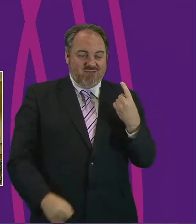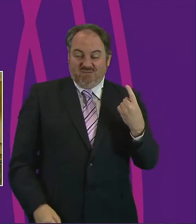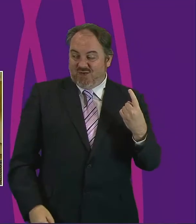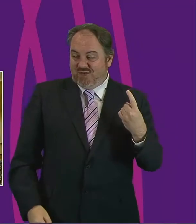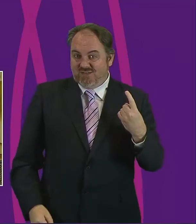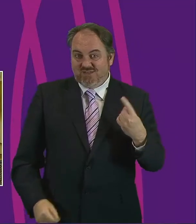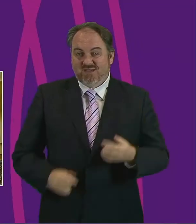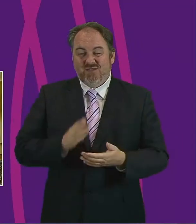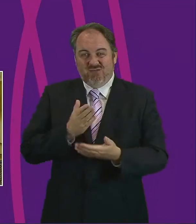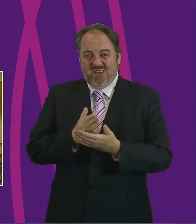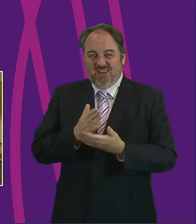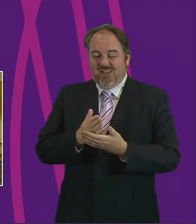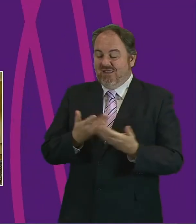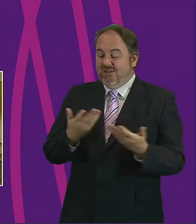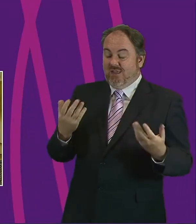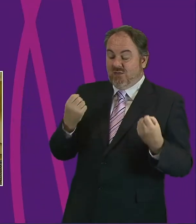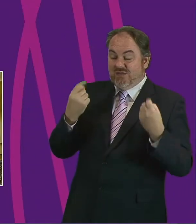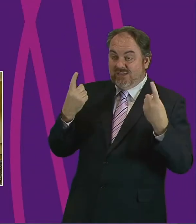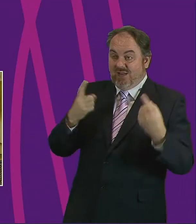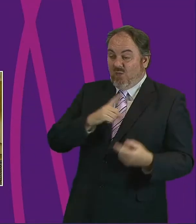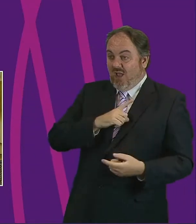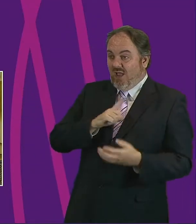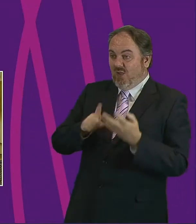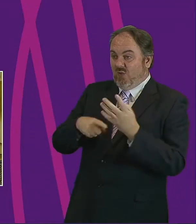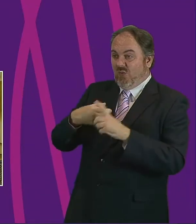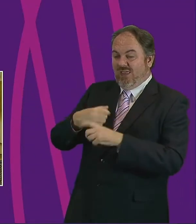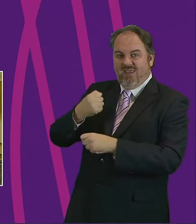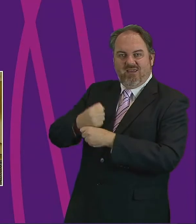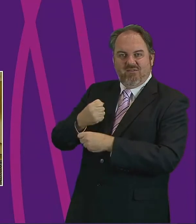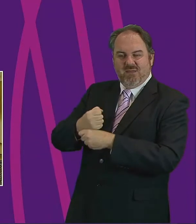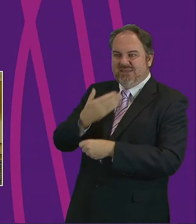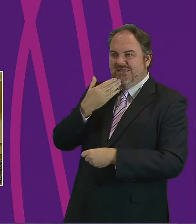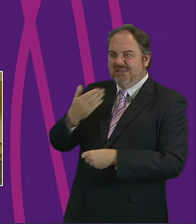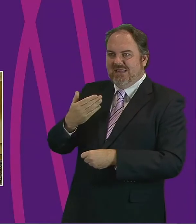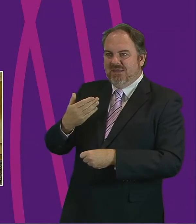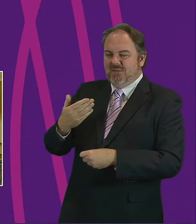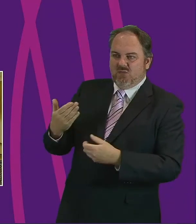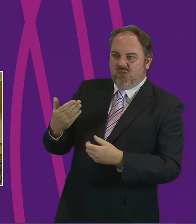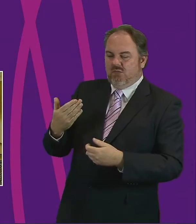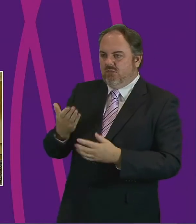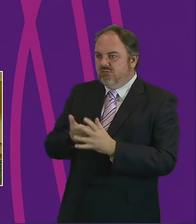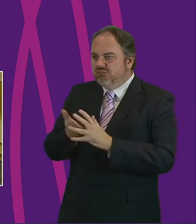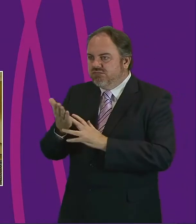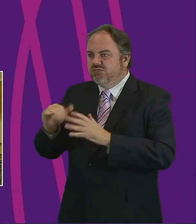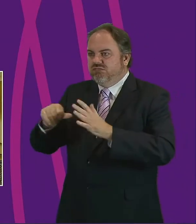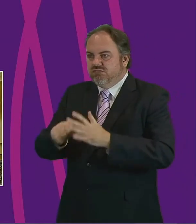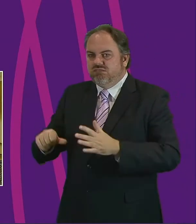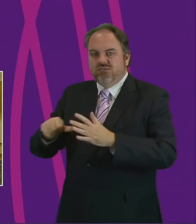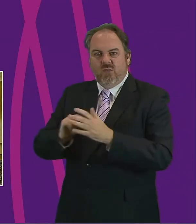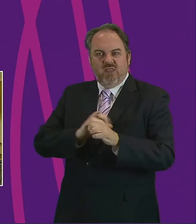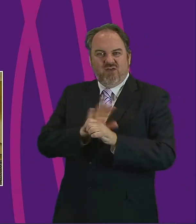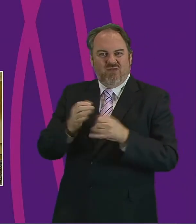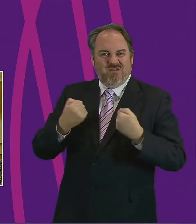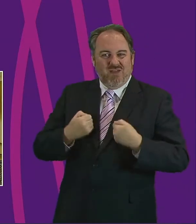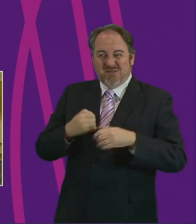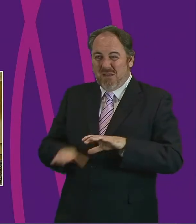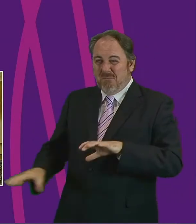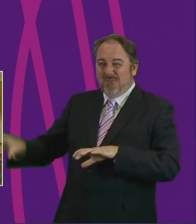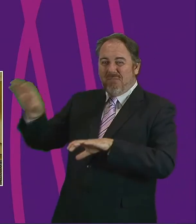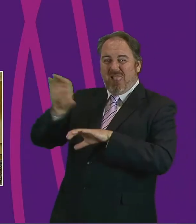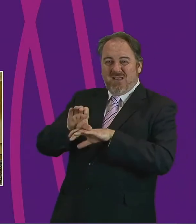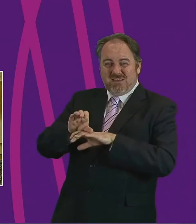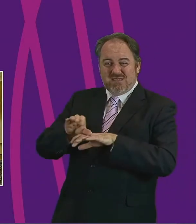it's inexplicable to me why any government would seek to heap more economic pain on top of the economic pain that we are